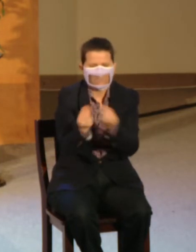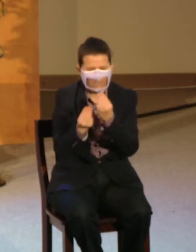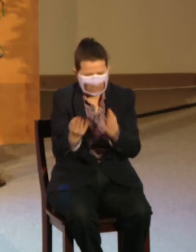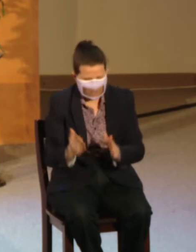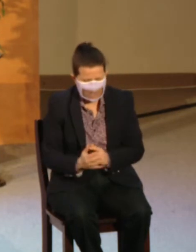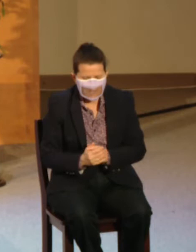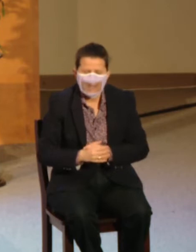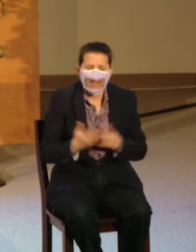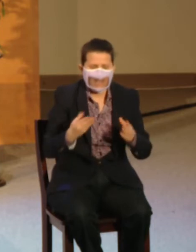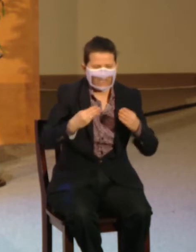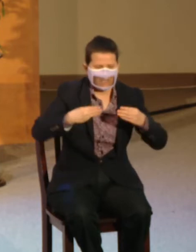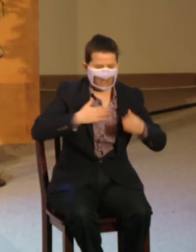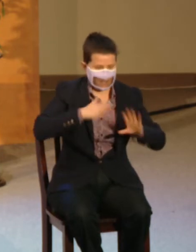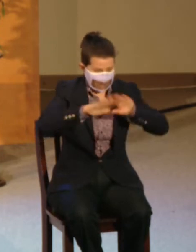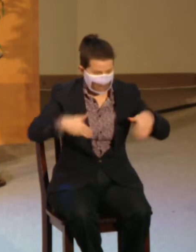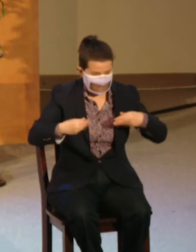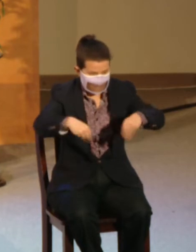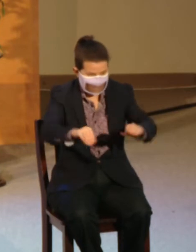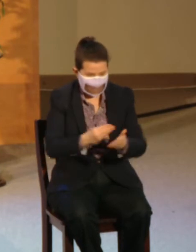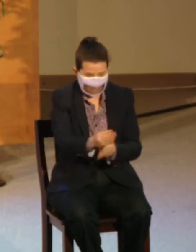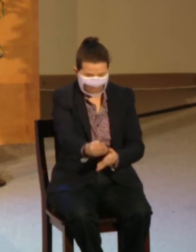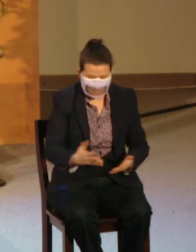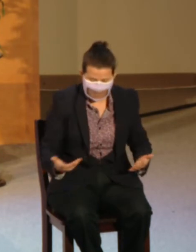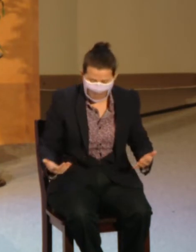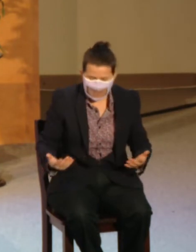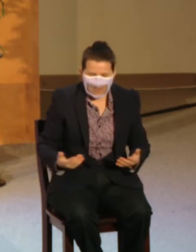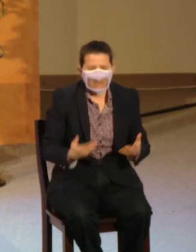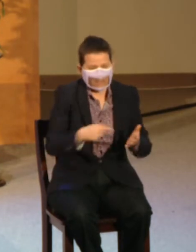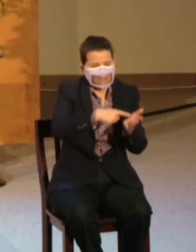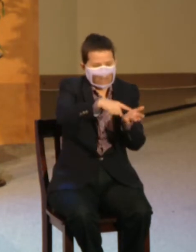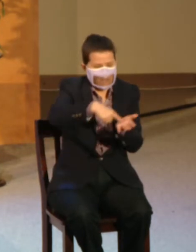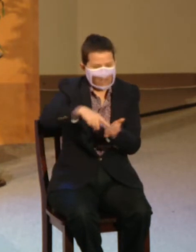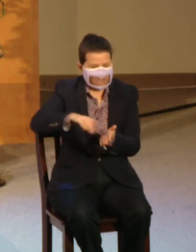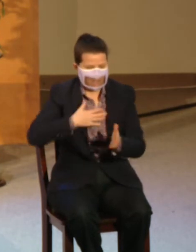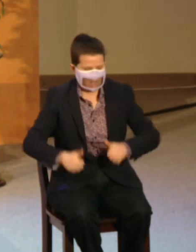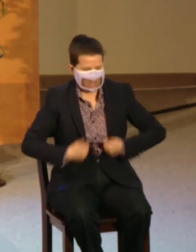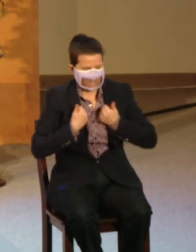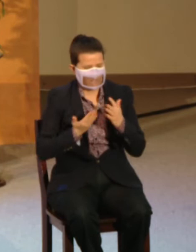on my house, and that's what paid my living expenses through school.